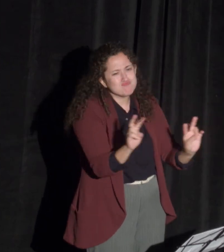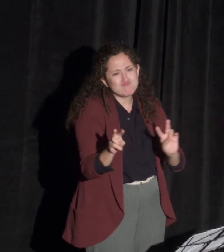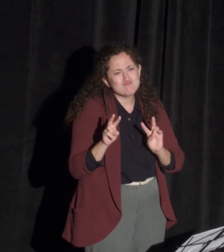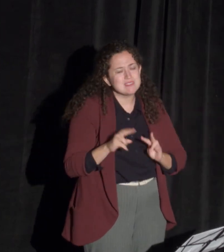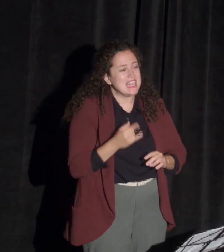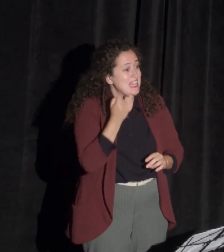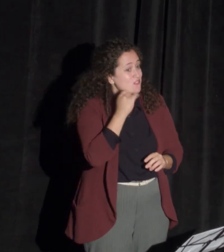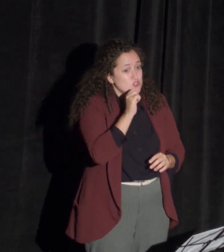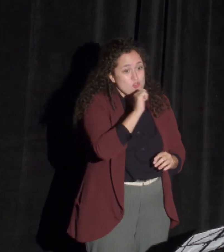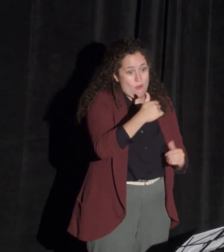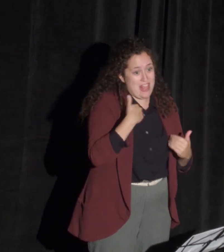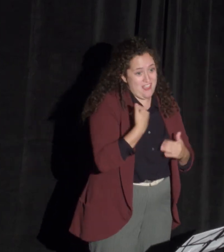will. Thanks, Joe and Edie.